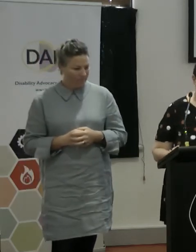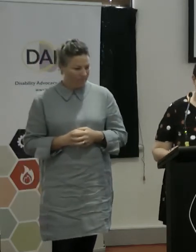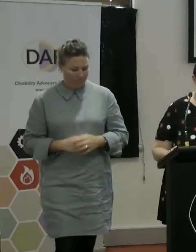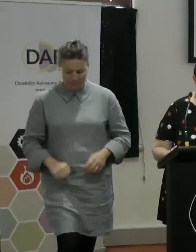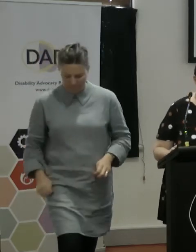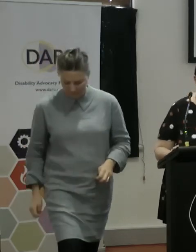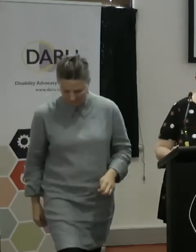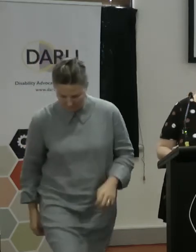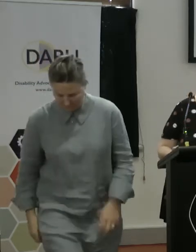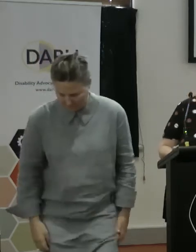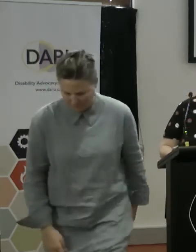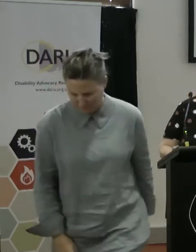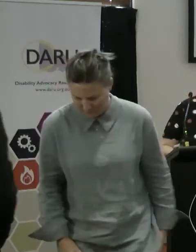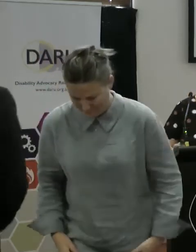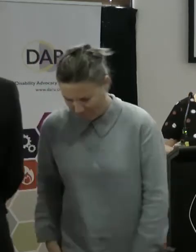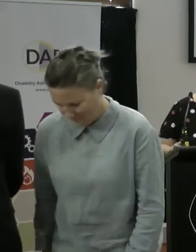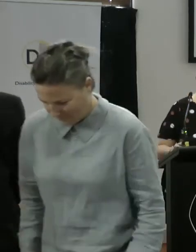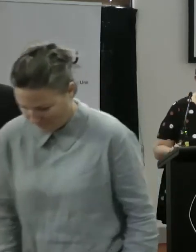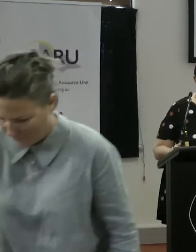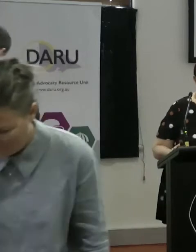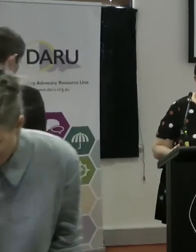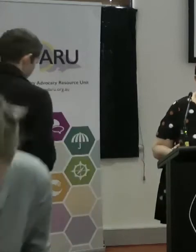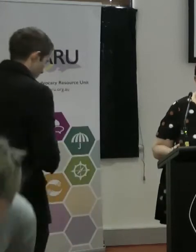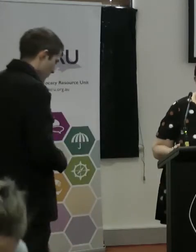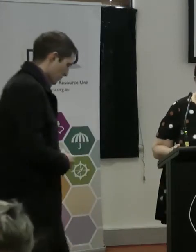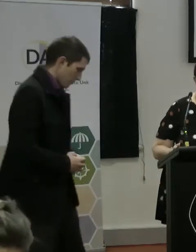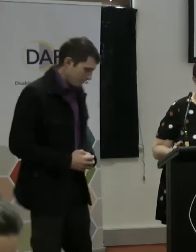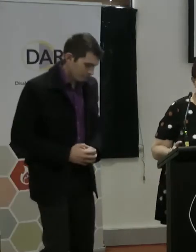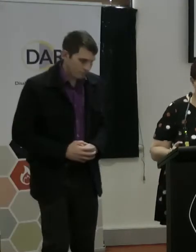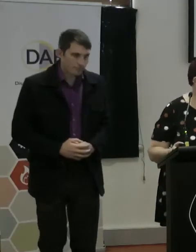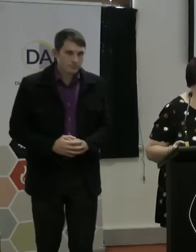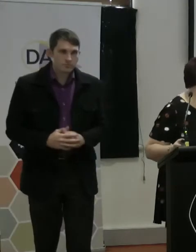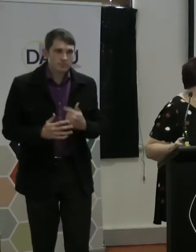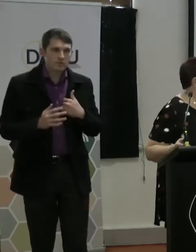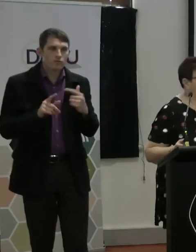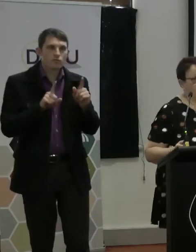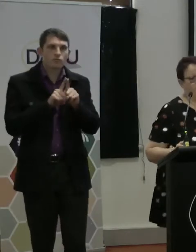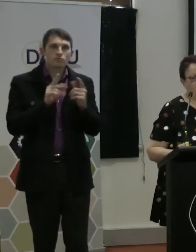I'd like to talk about also the fact that rural and remote communities